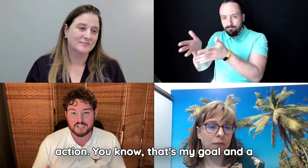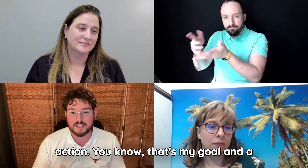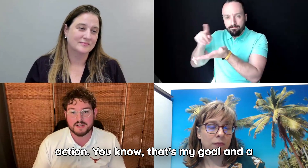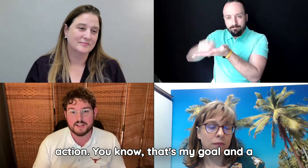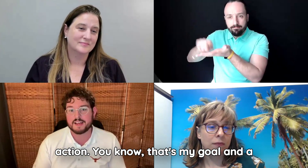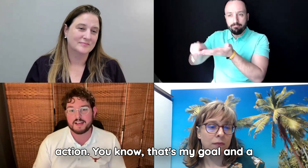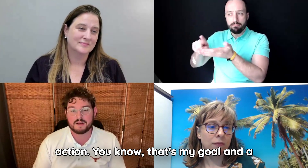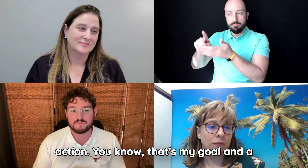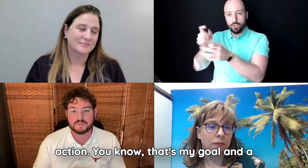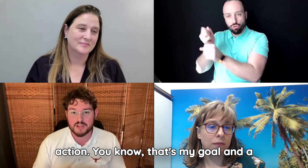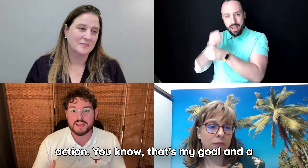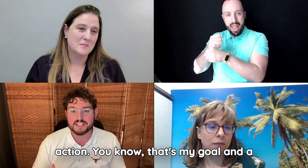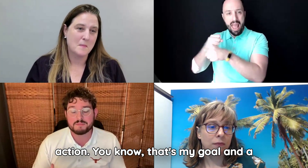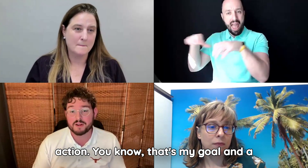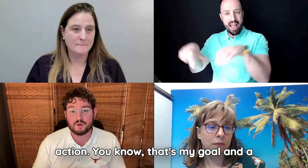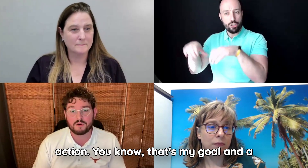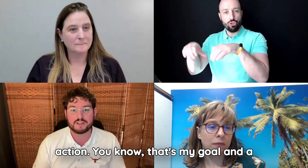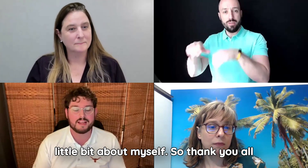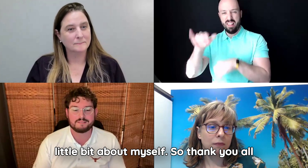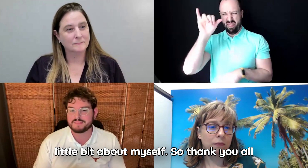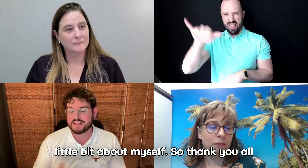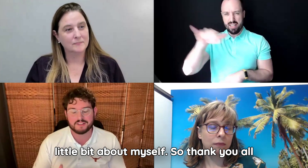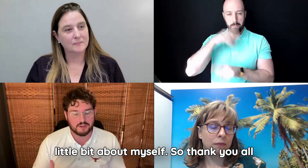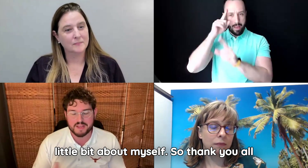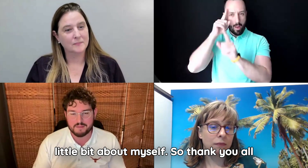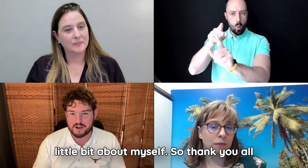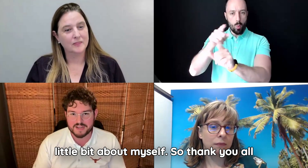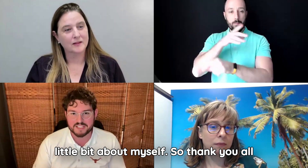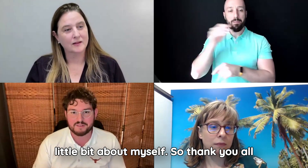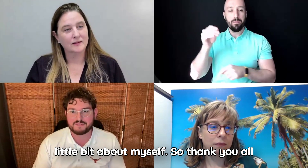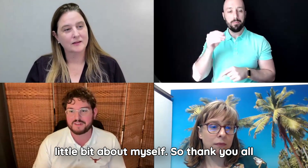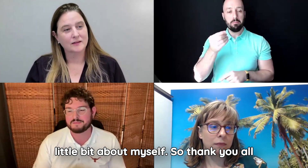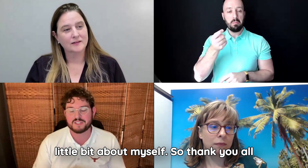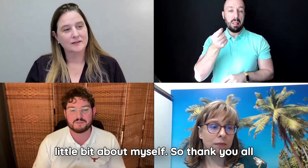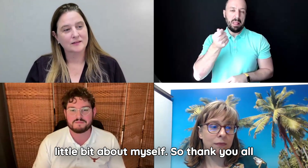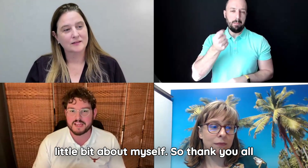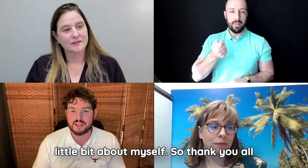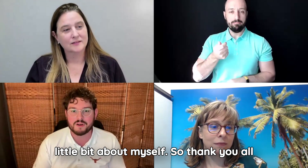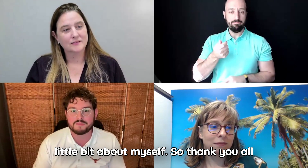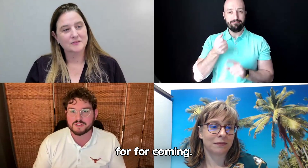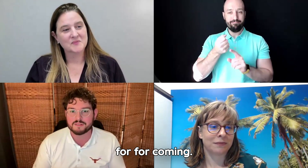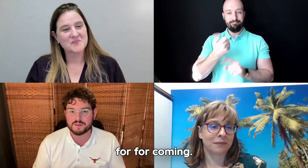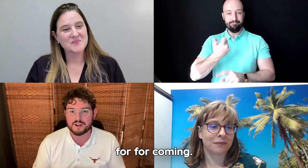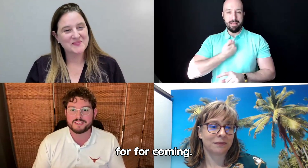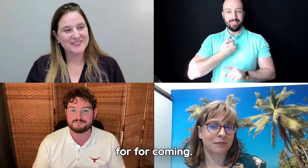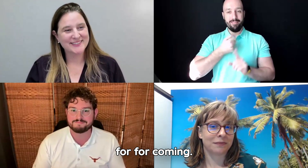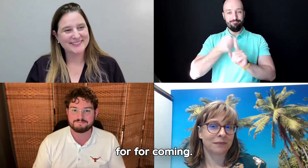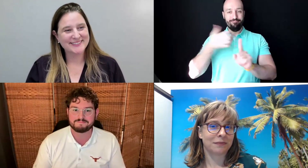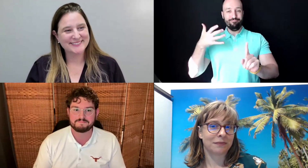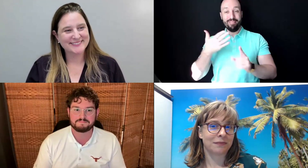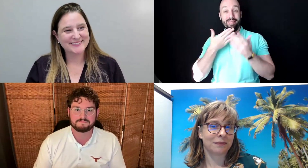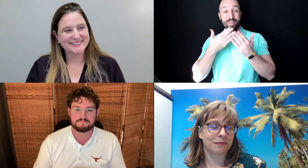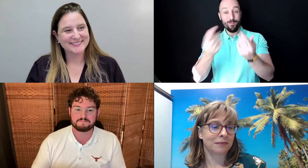create action. That's my goal, and a little bit about myself. So thank you all for